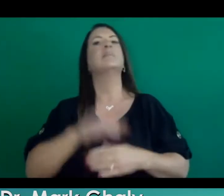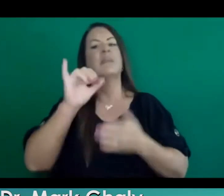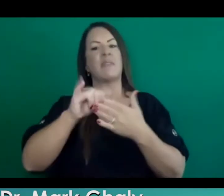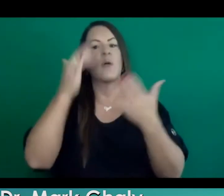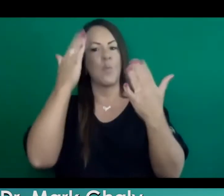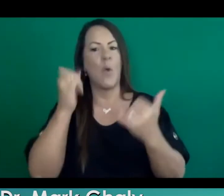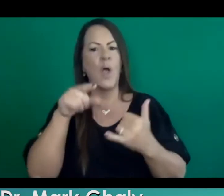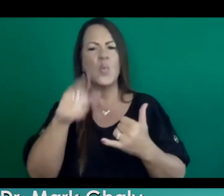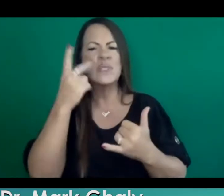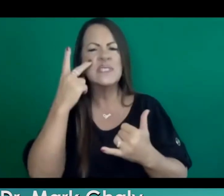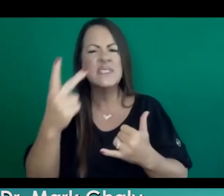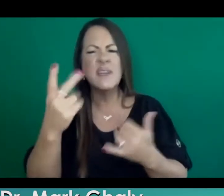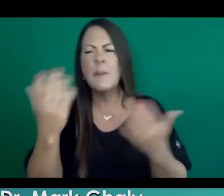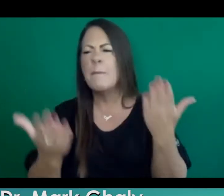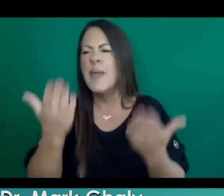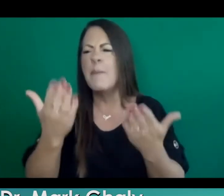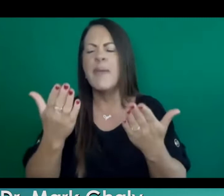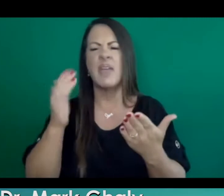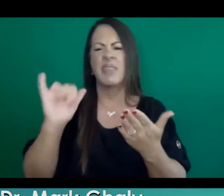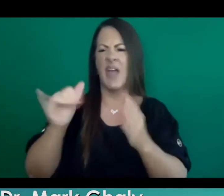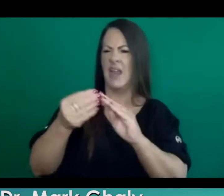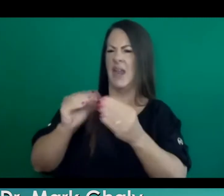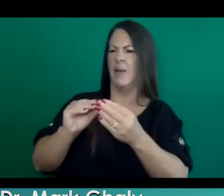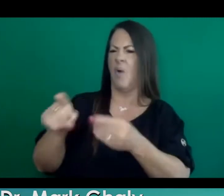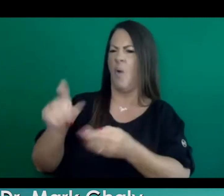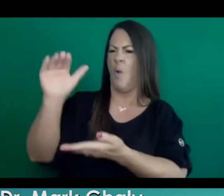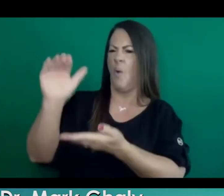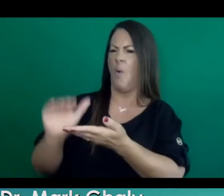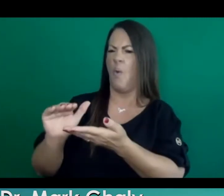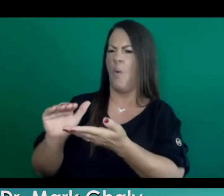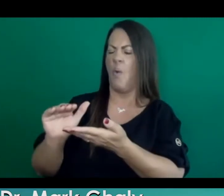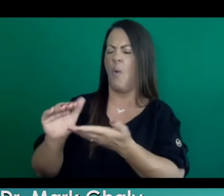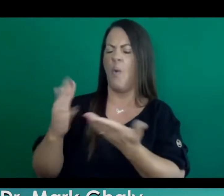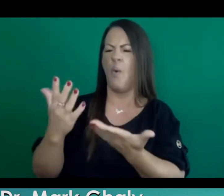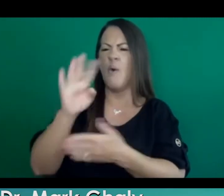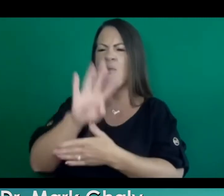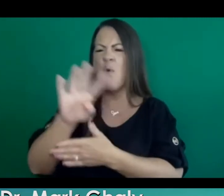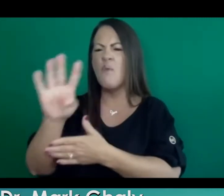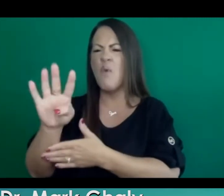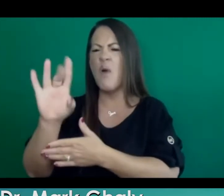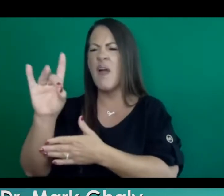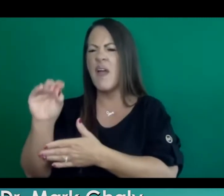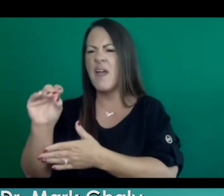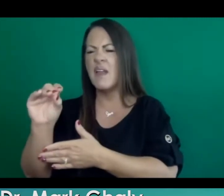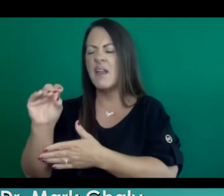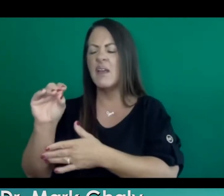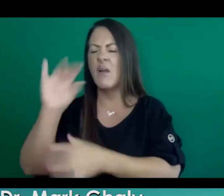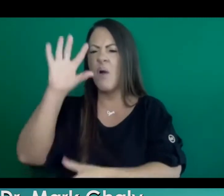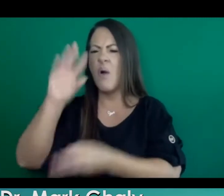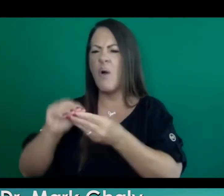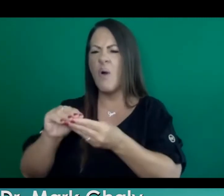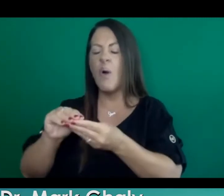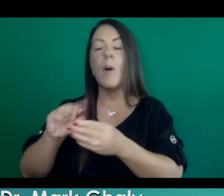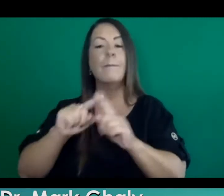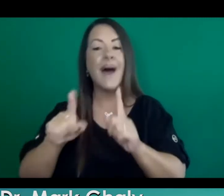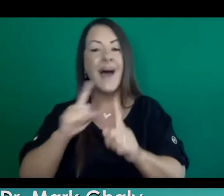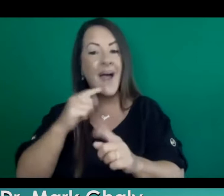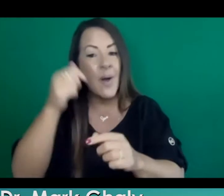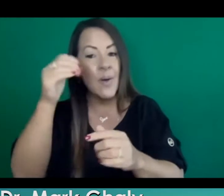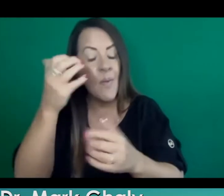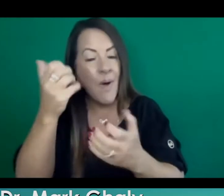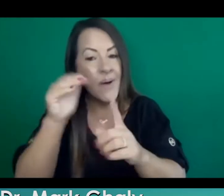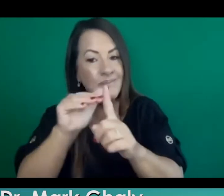what is a lower than normal 4,480 number in terms of total cases. But I remind you